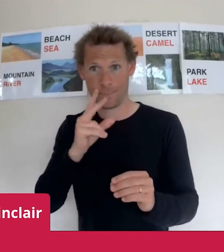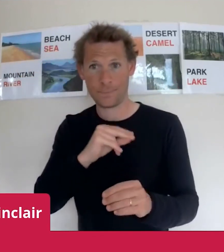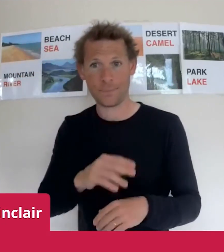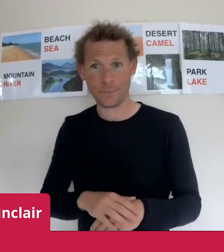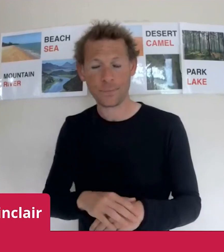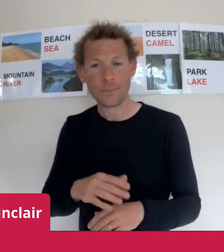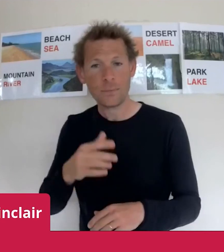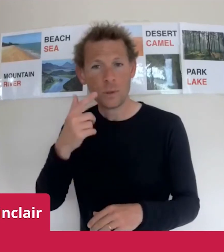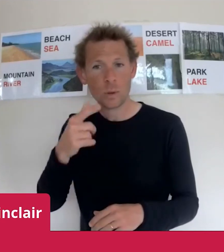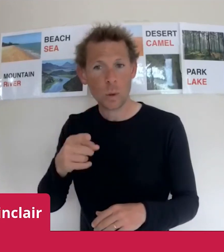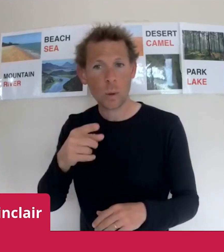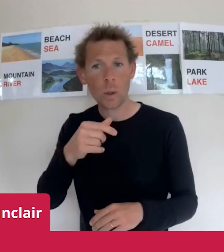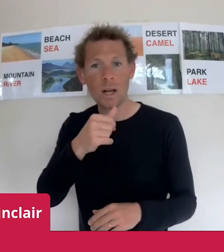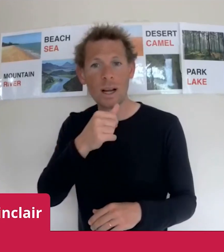So,